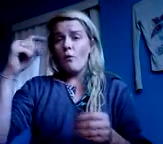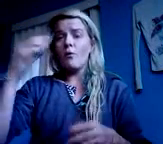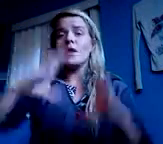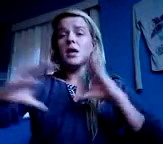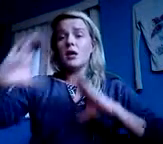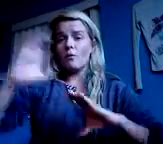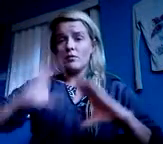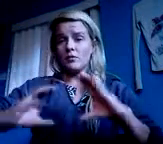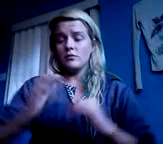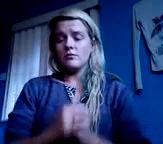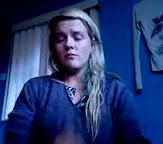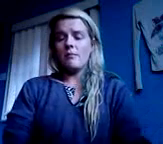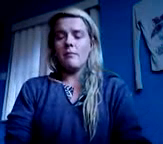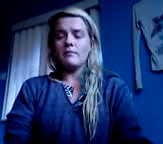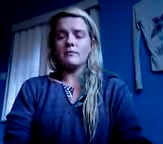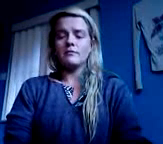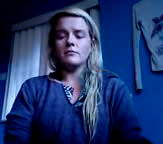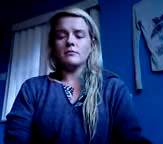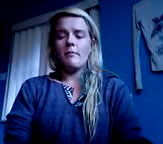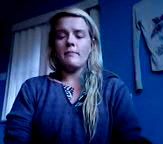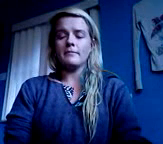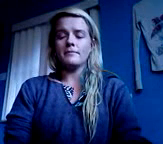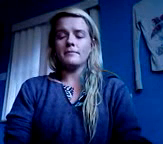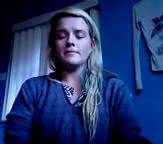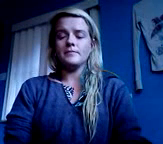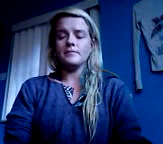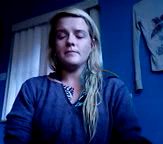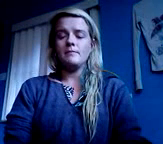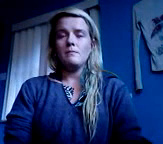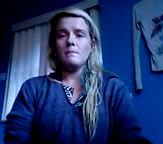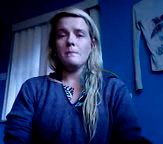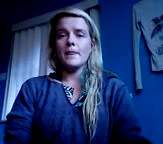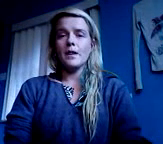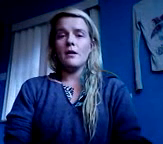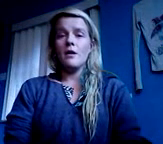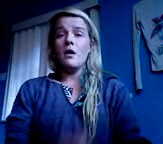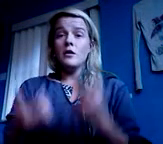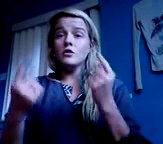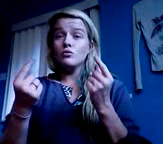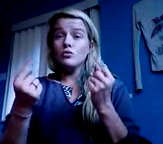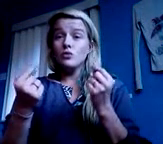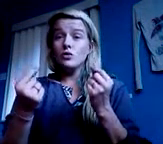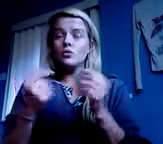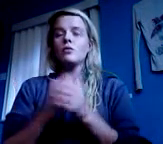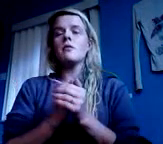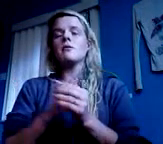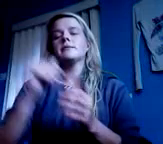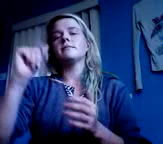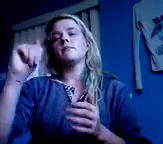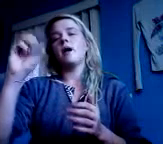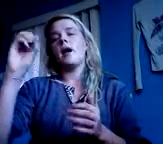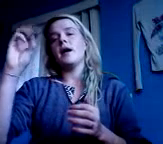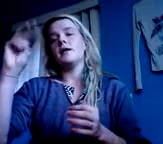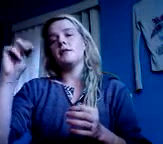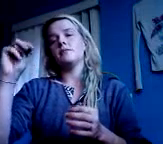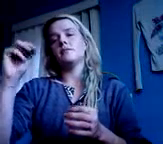in this equation. So what we're going to do is we're just going to balance each atom one at a time and sort of keep a running count of how many atoms we